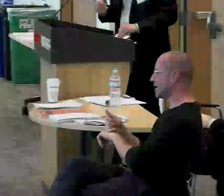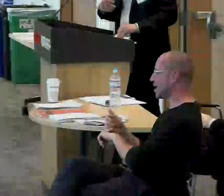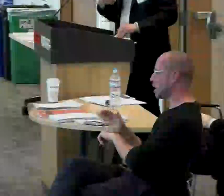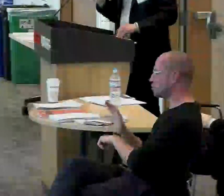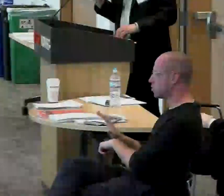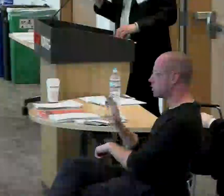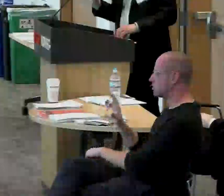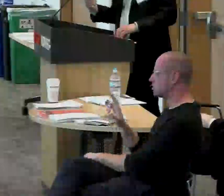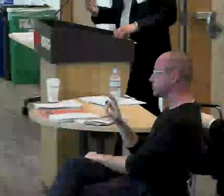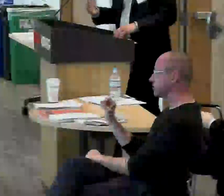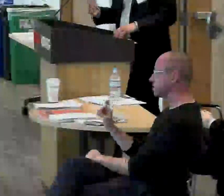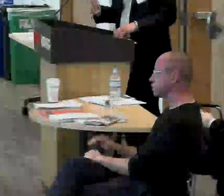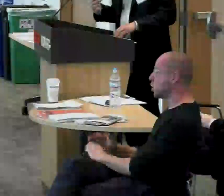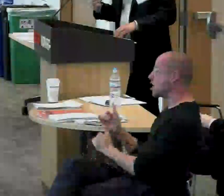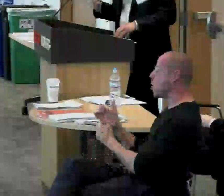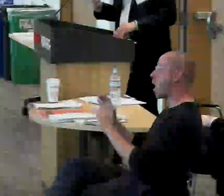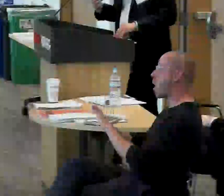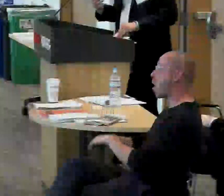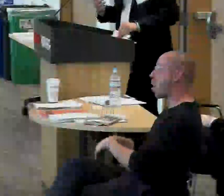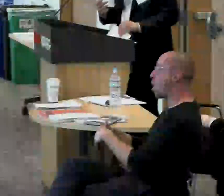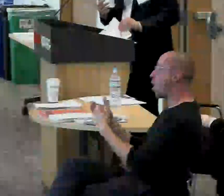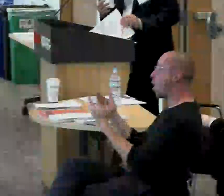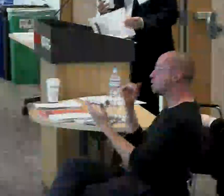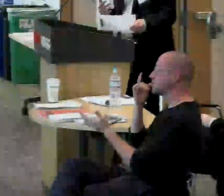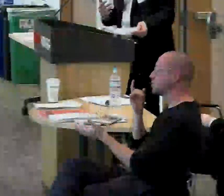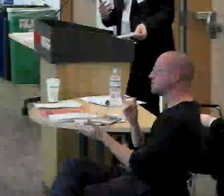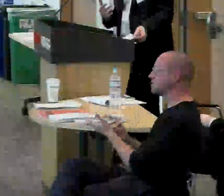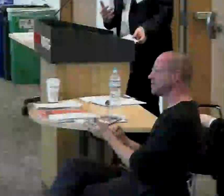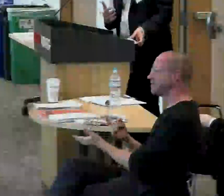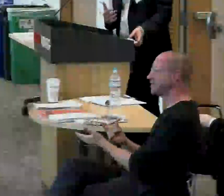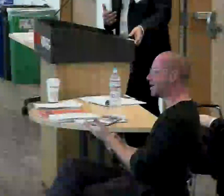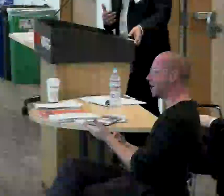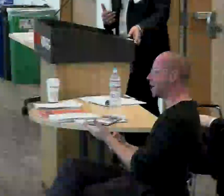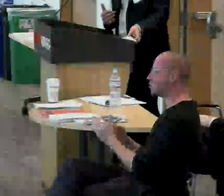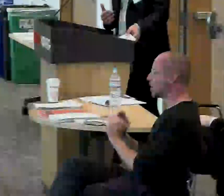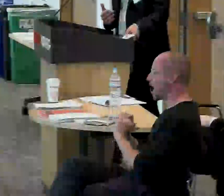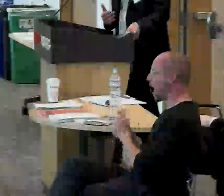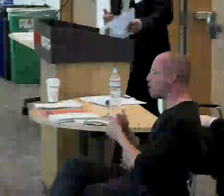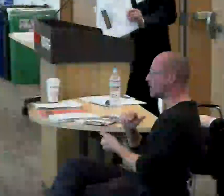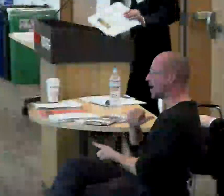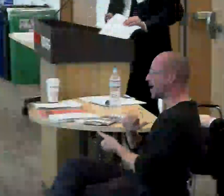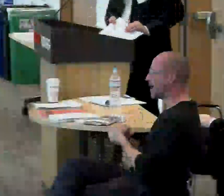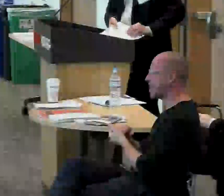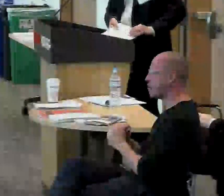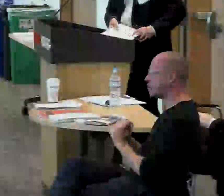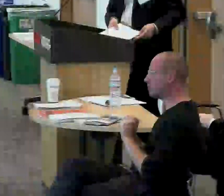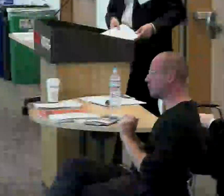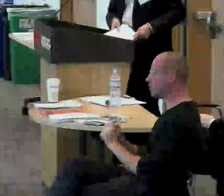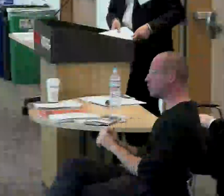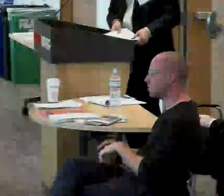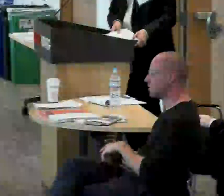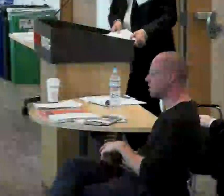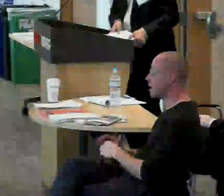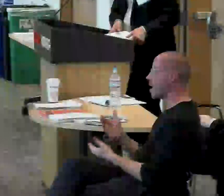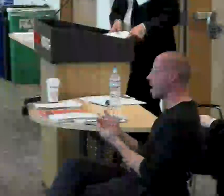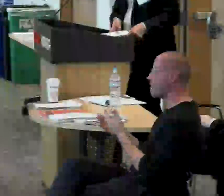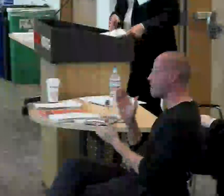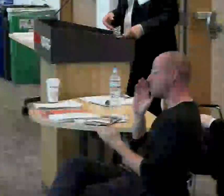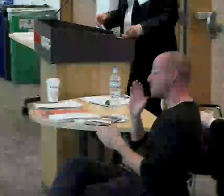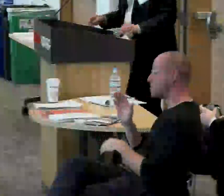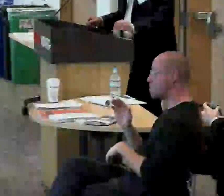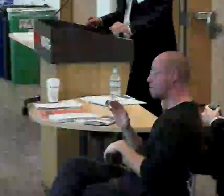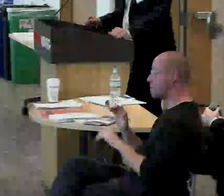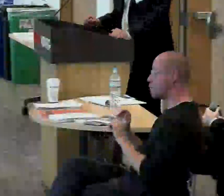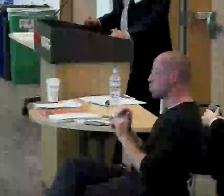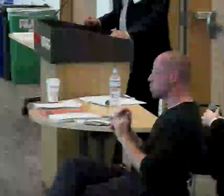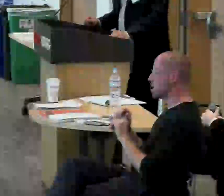an opportunity for discussion in areas to further collaborate. There are a number of different areas we may continue to look to do. We're obviously going to